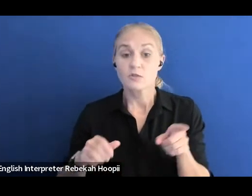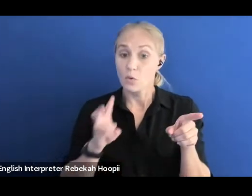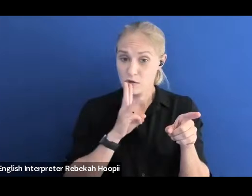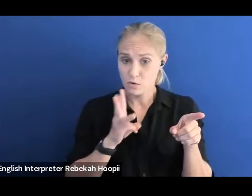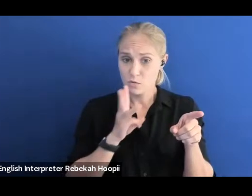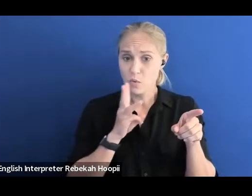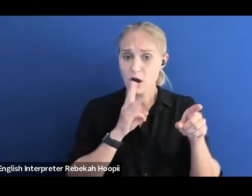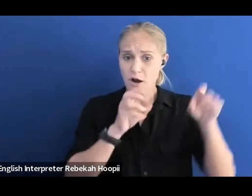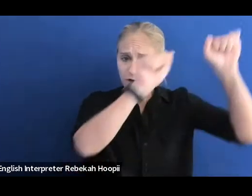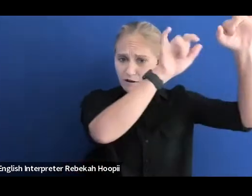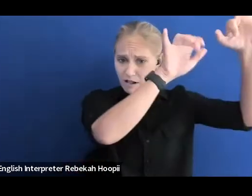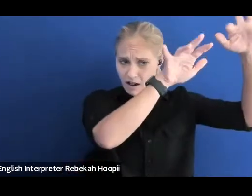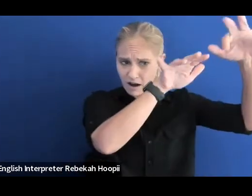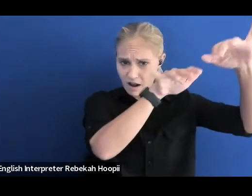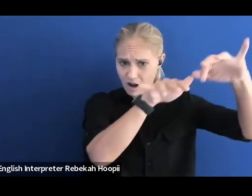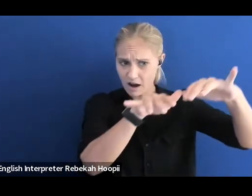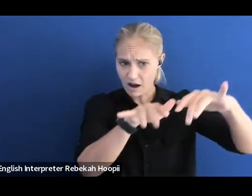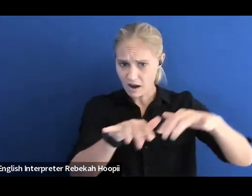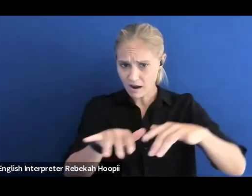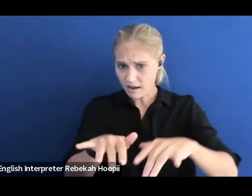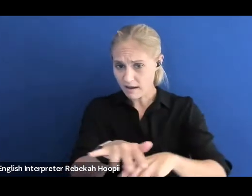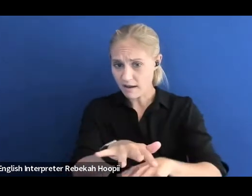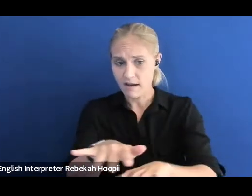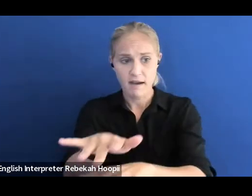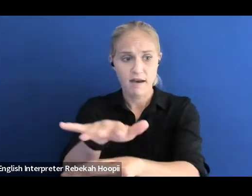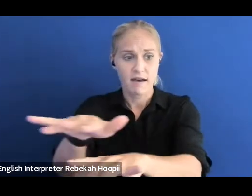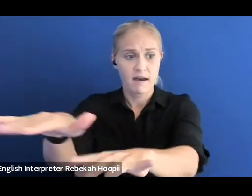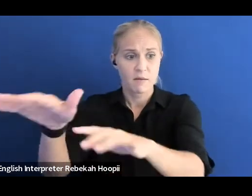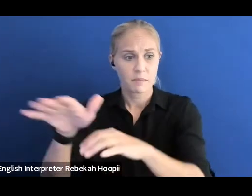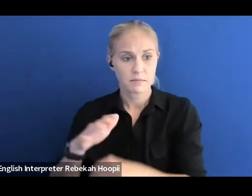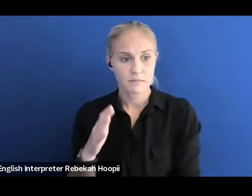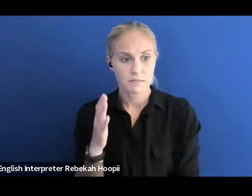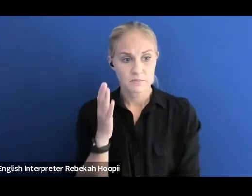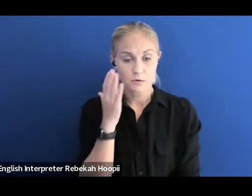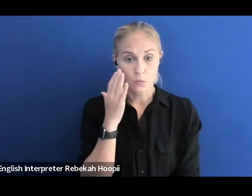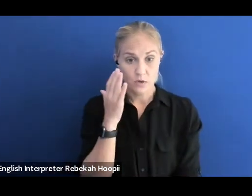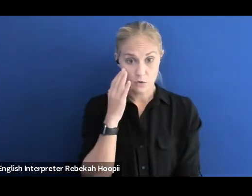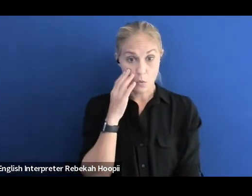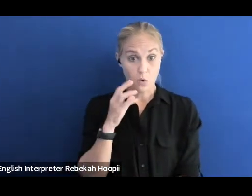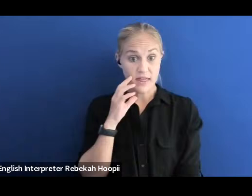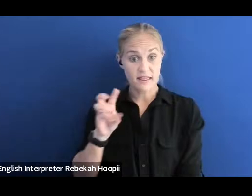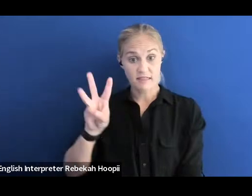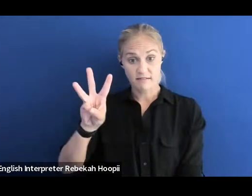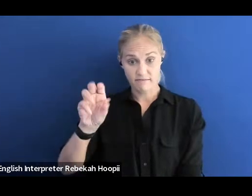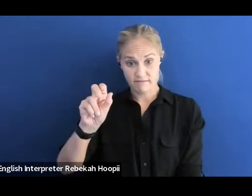Pōhakuloa Gulch and then into Pōhakuloa. So we know that the value is there.